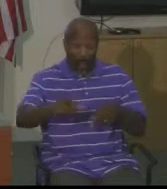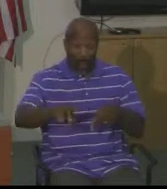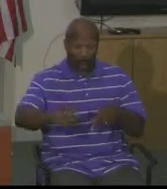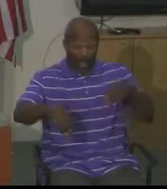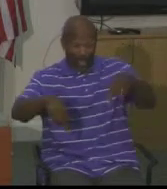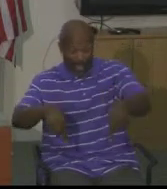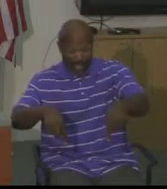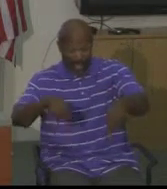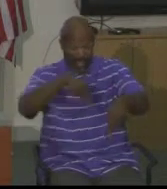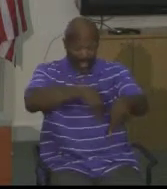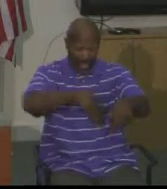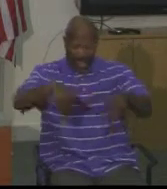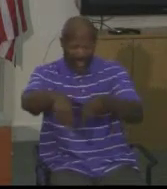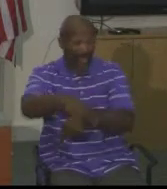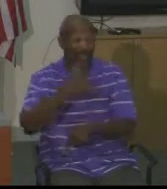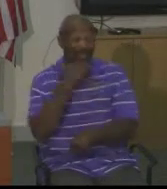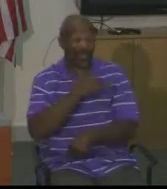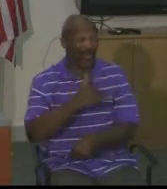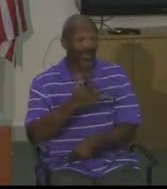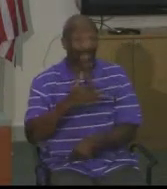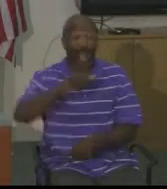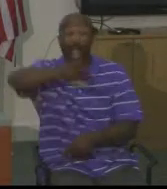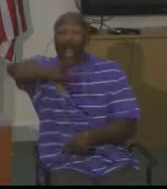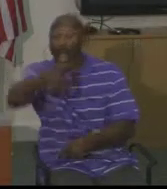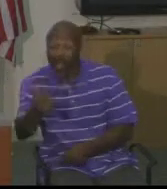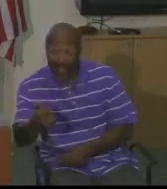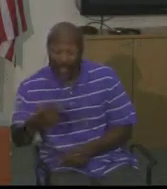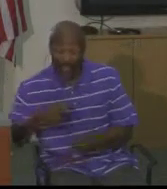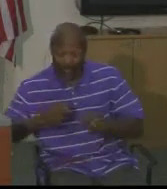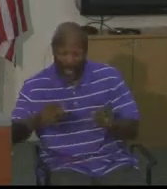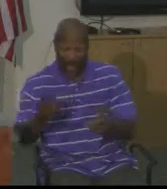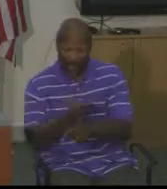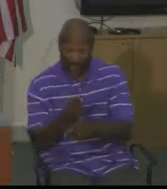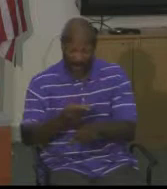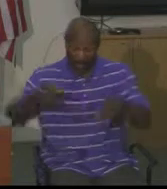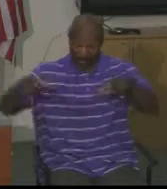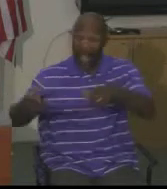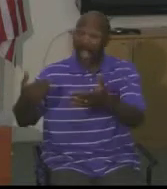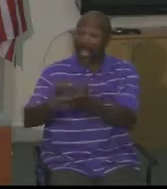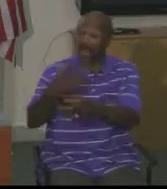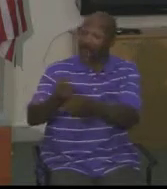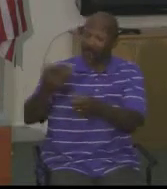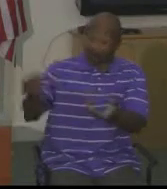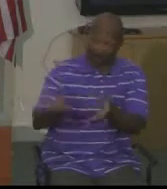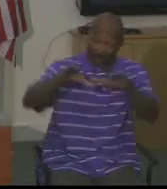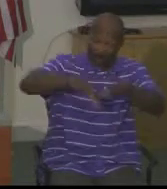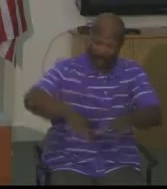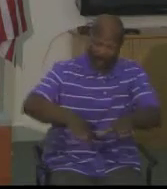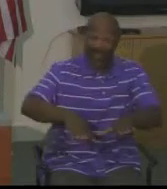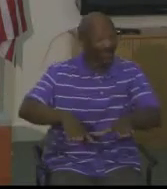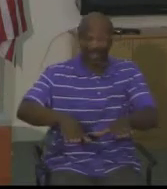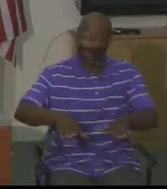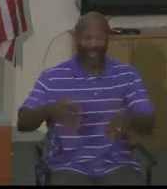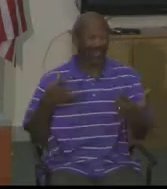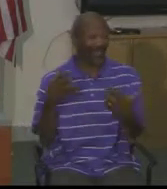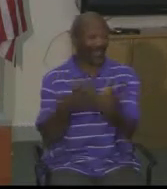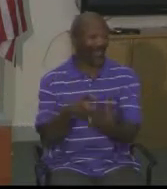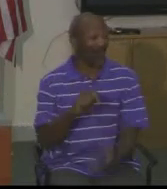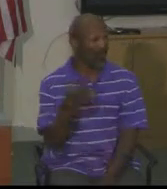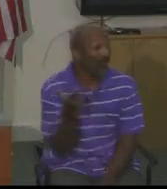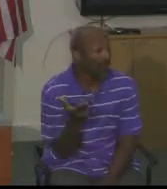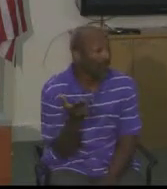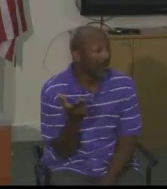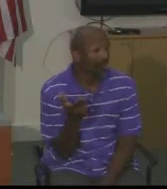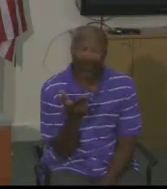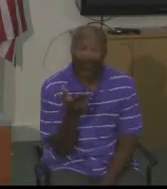and the motherboard to put the hole in the other location, and then when you're trying to put the mouse or the keyboard, they're not being able to line it up because